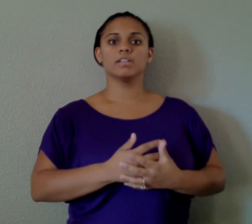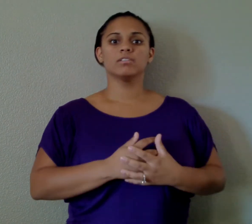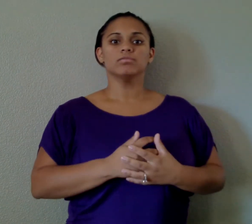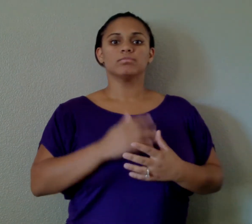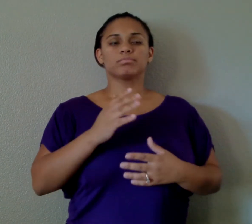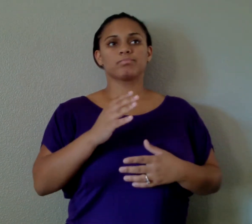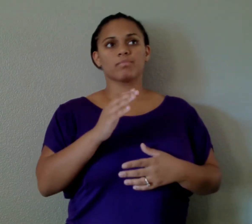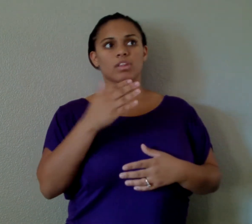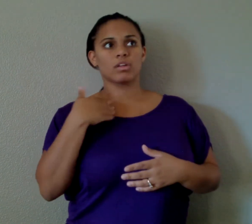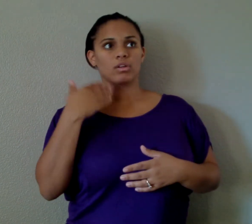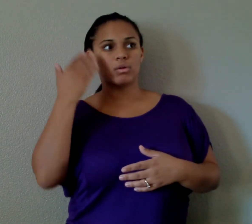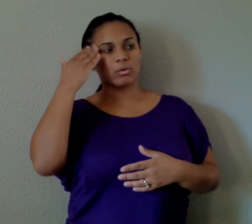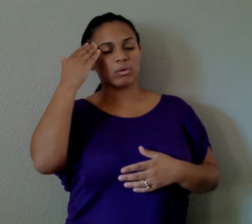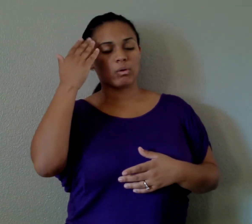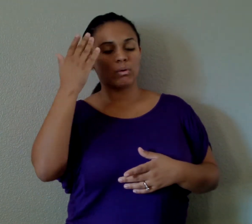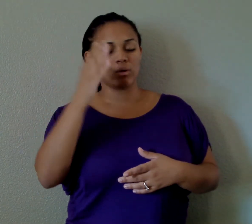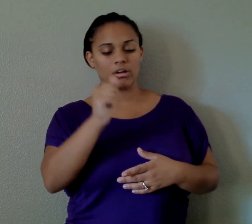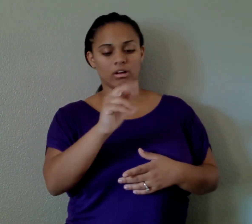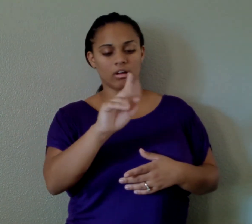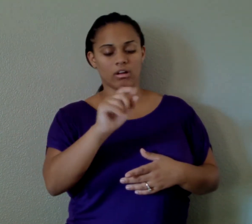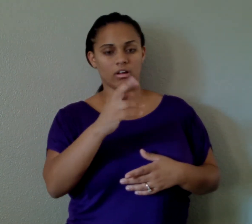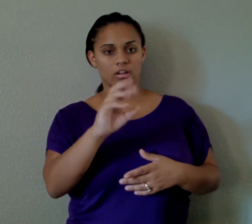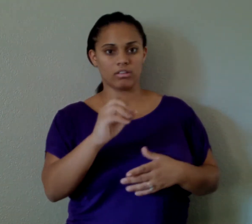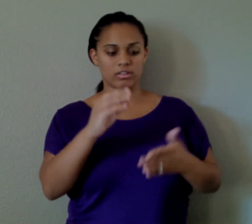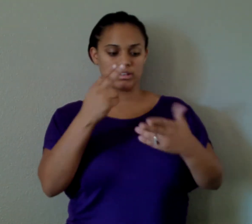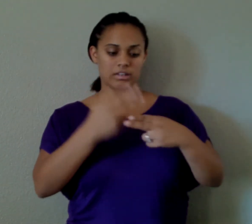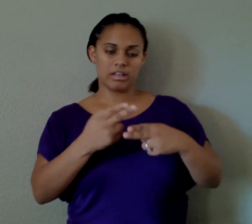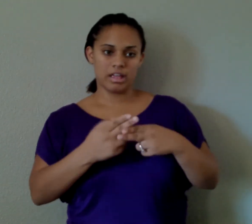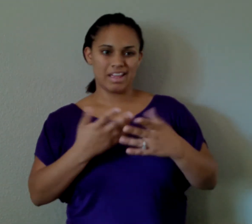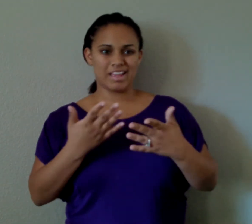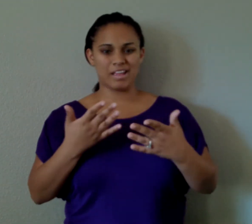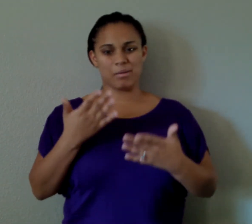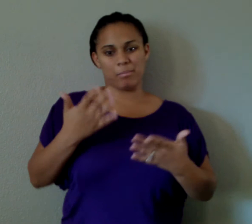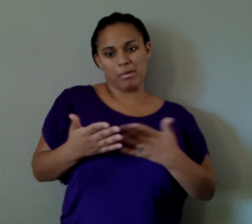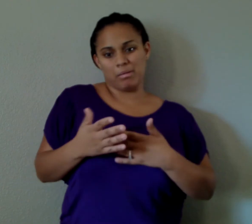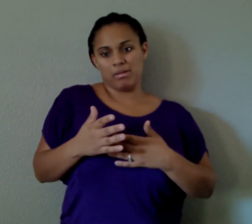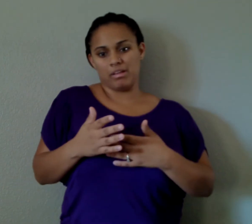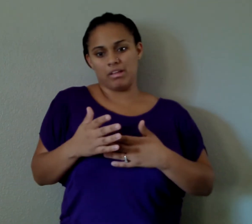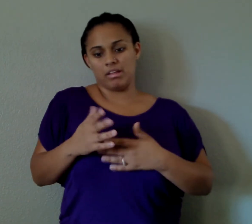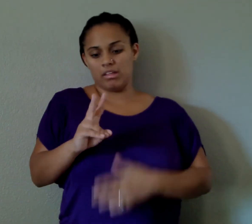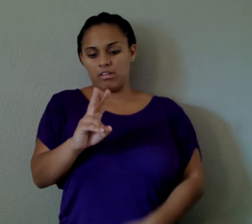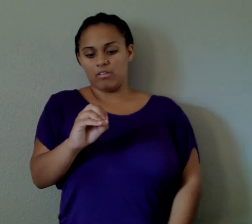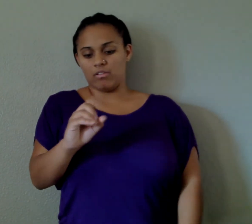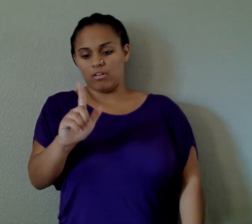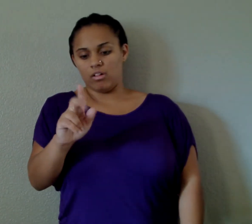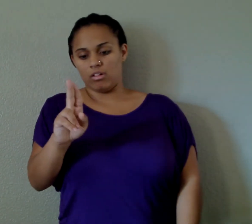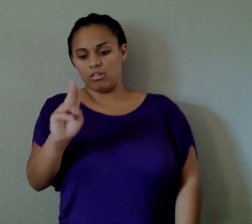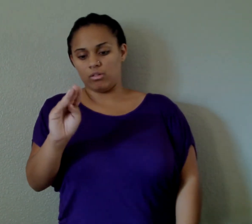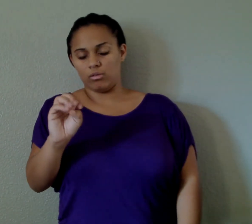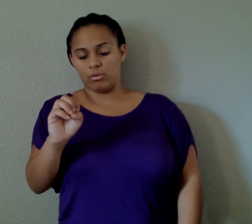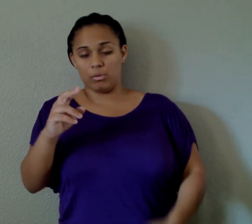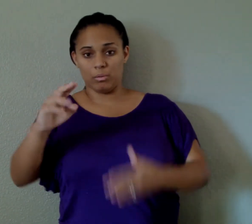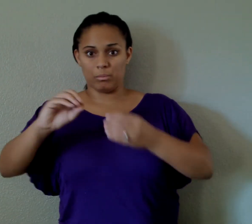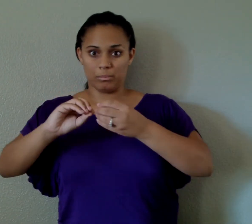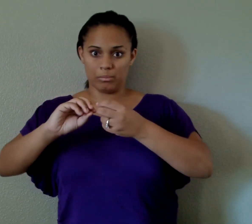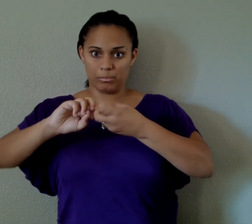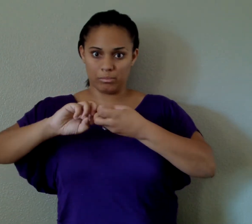name, volume number, other things like that that might be pertinent for other students who would be interested in looking up the same